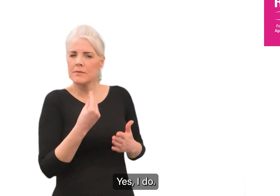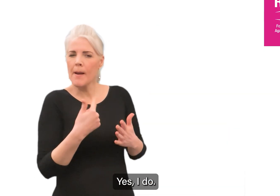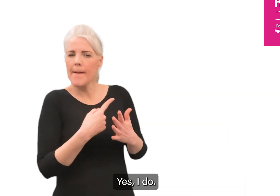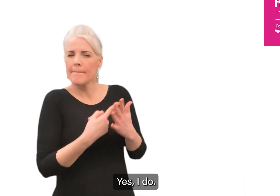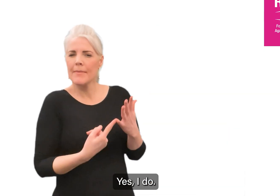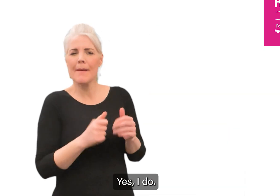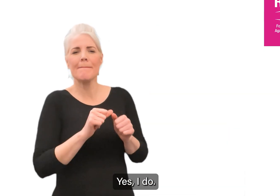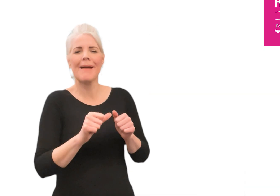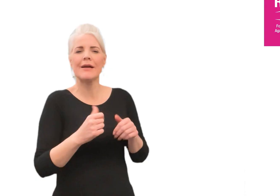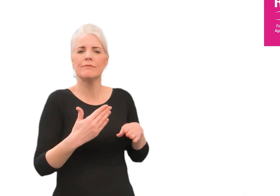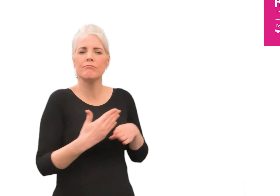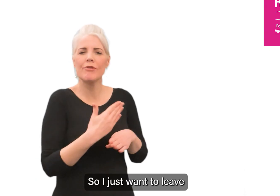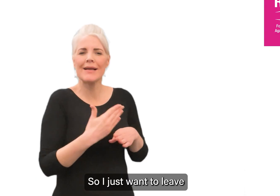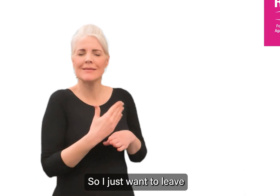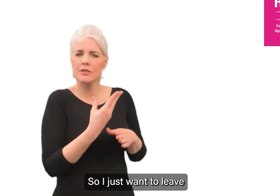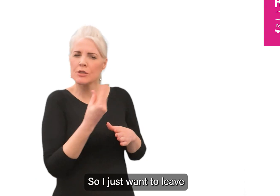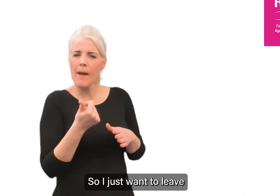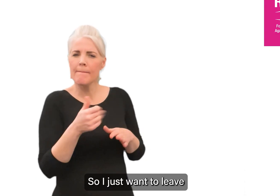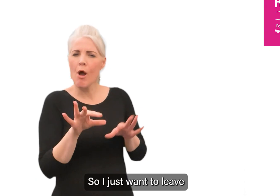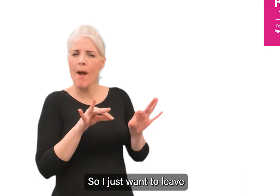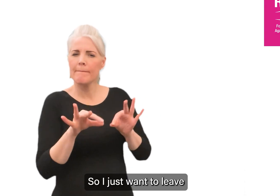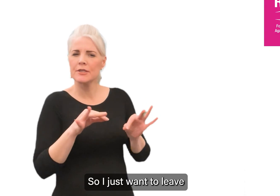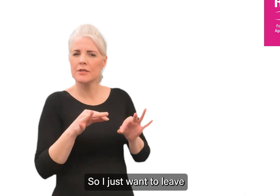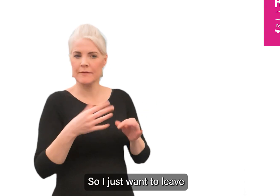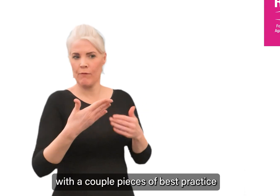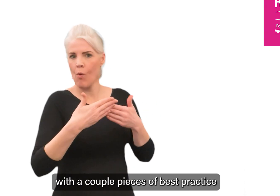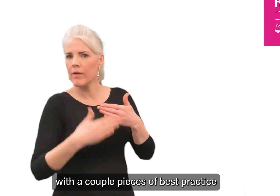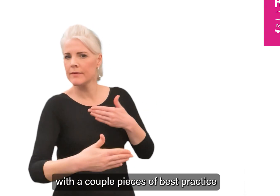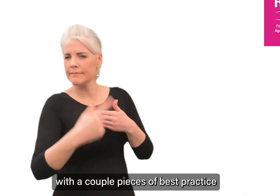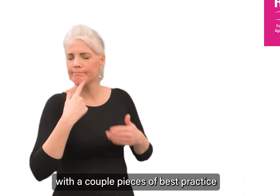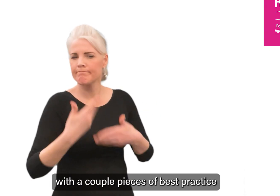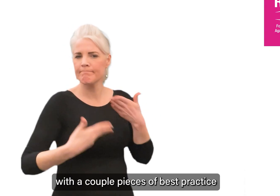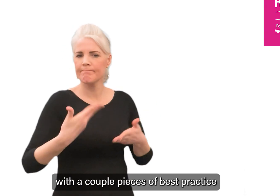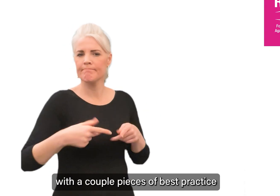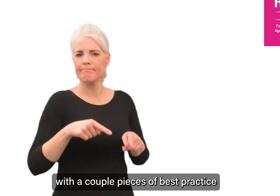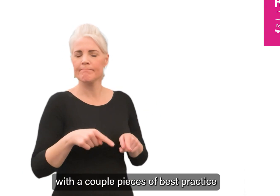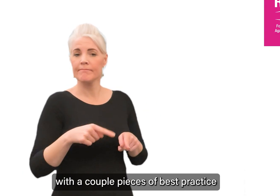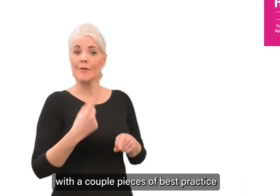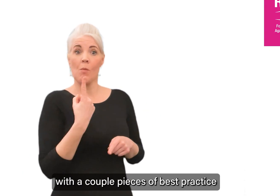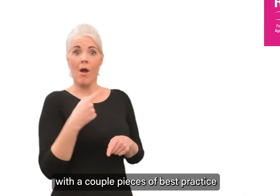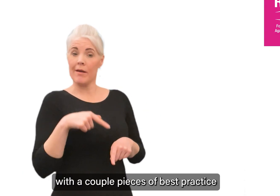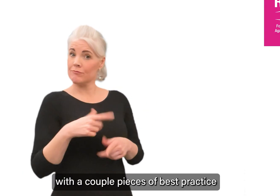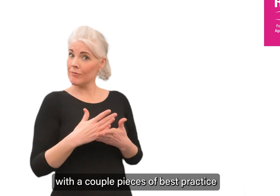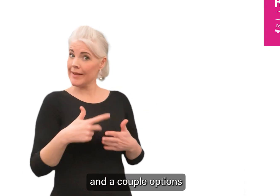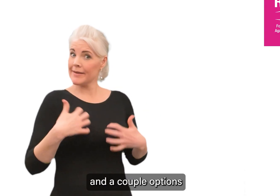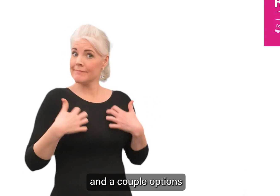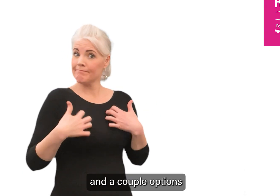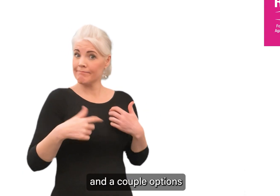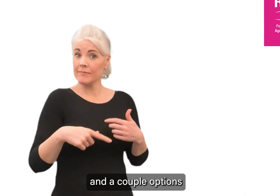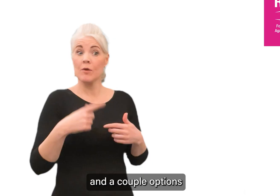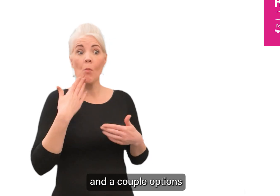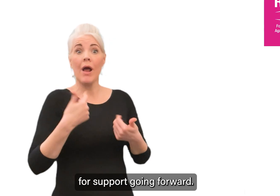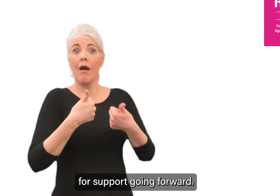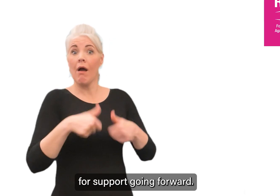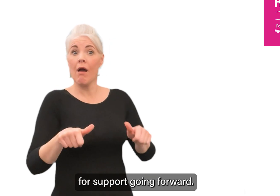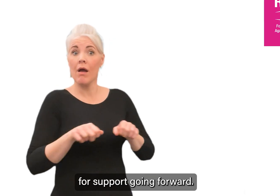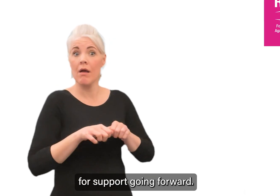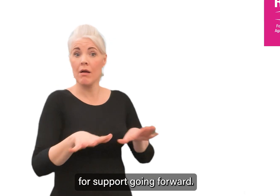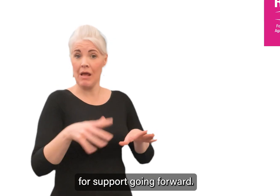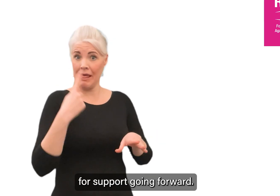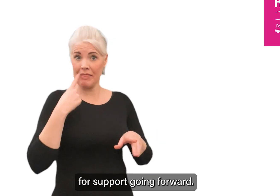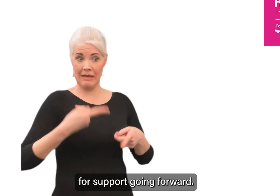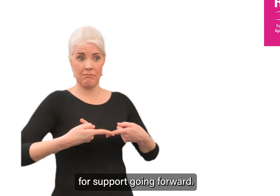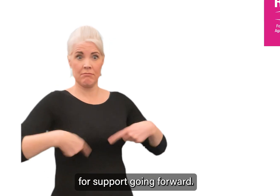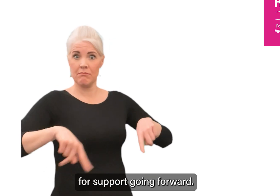I do. Mhm. So I just want to leave with a couple pieces of best practice and a couple options for